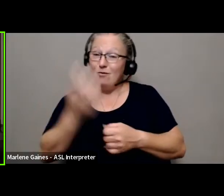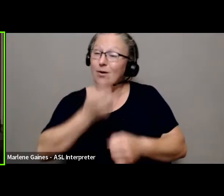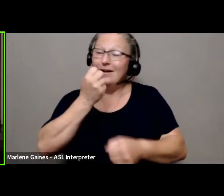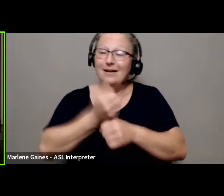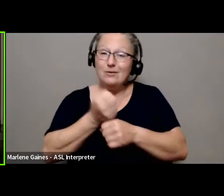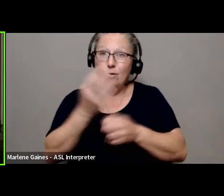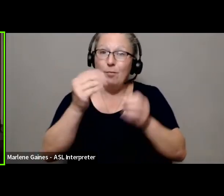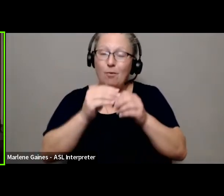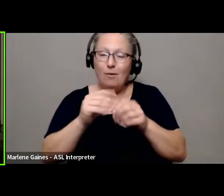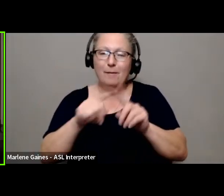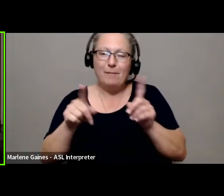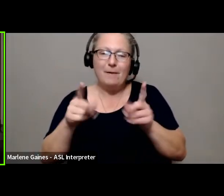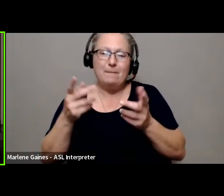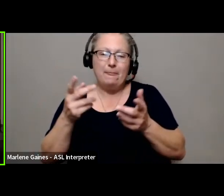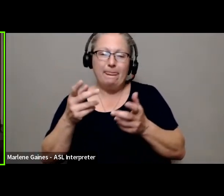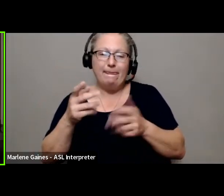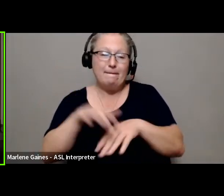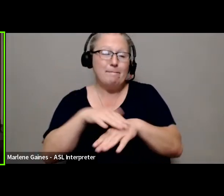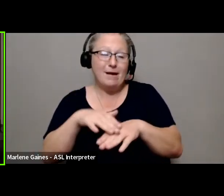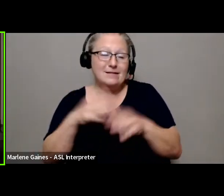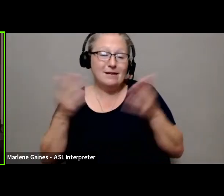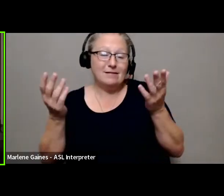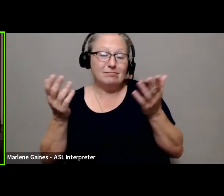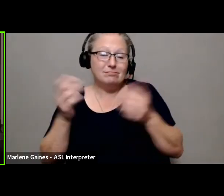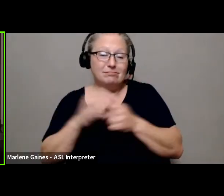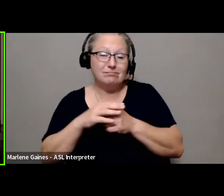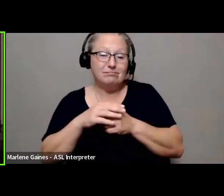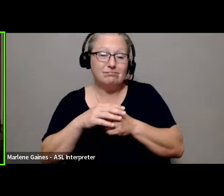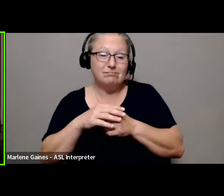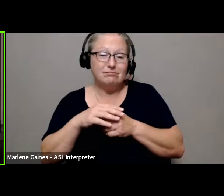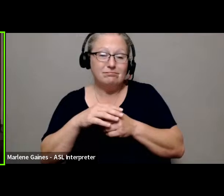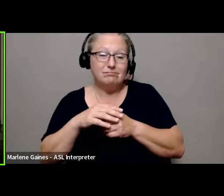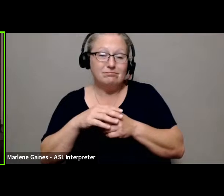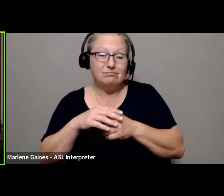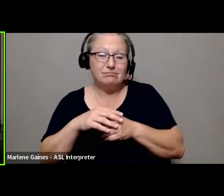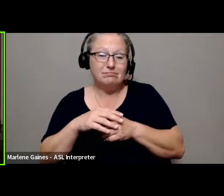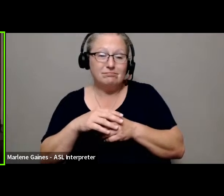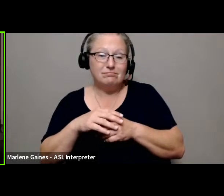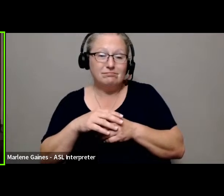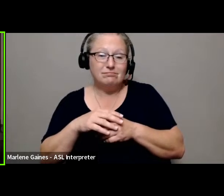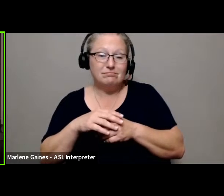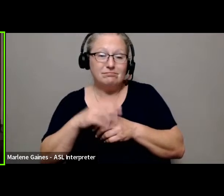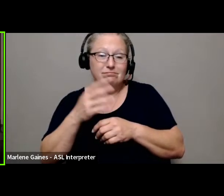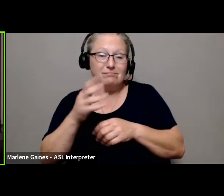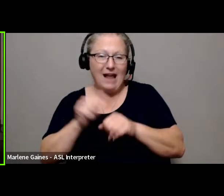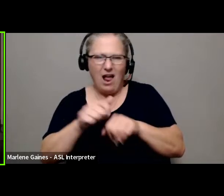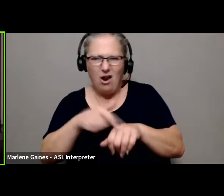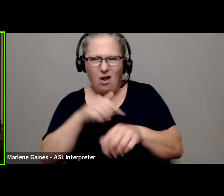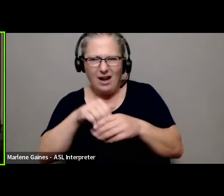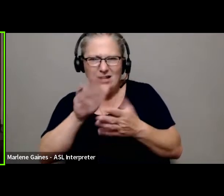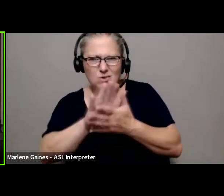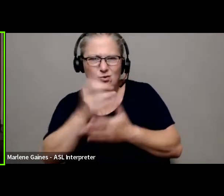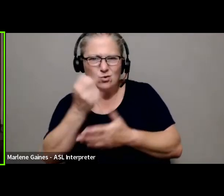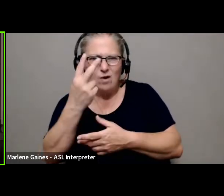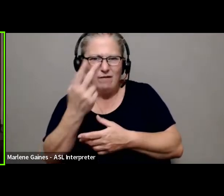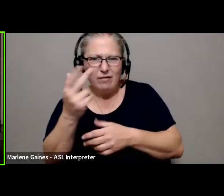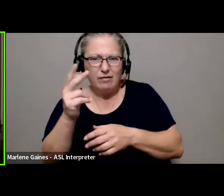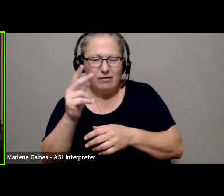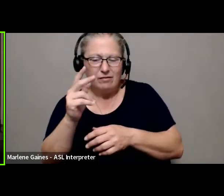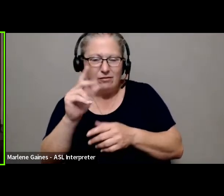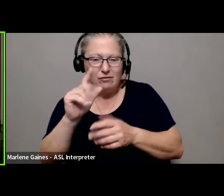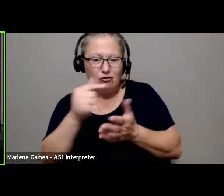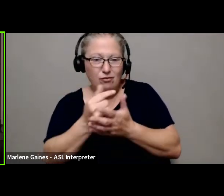or more, but basically in school for how long, like 12, 12th